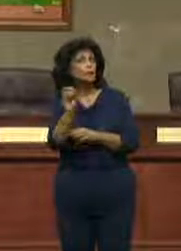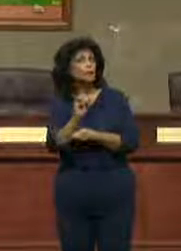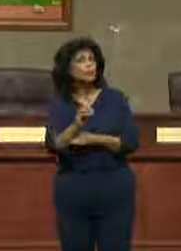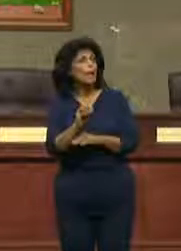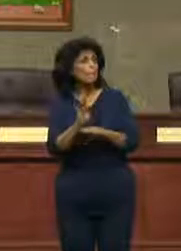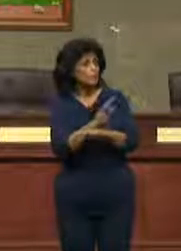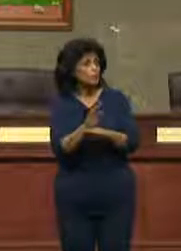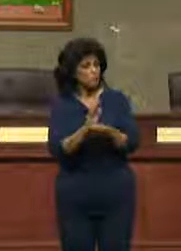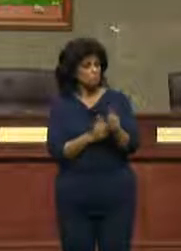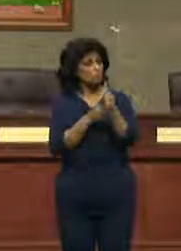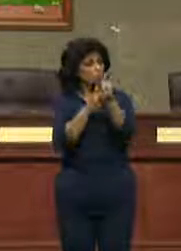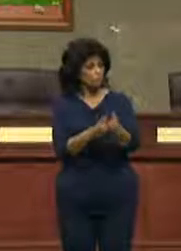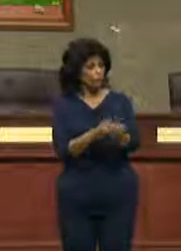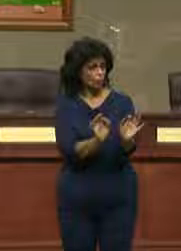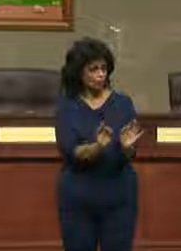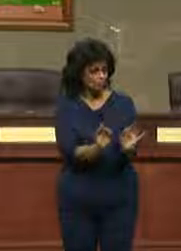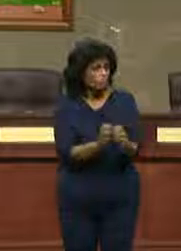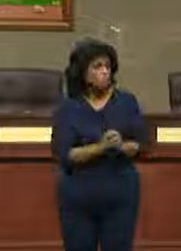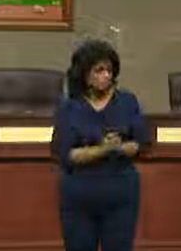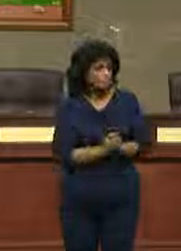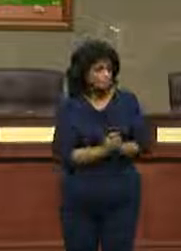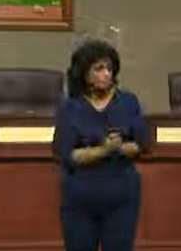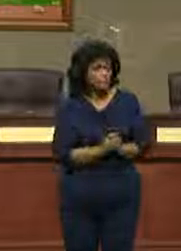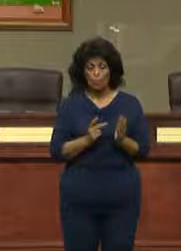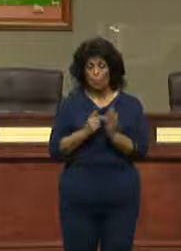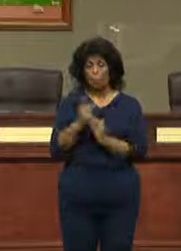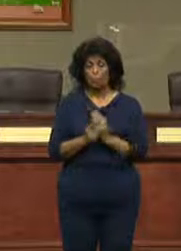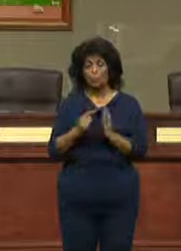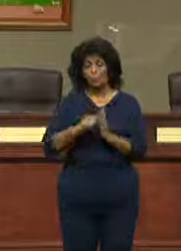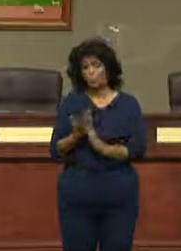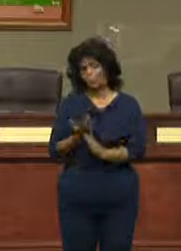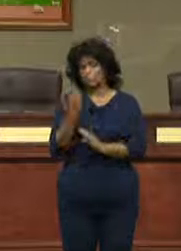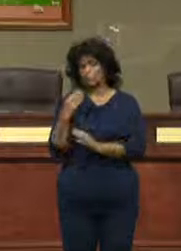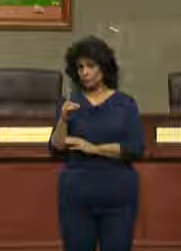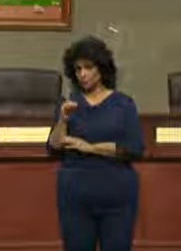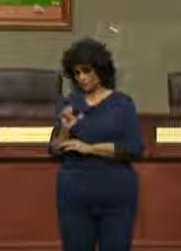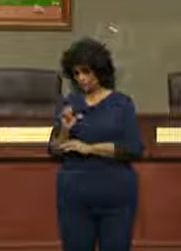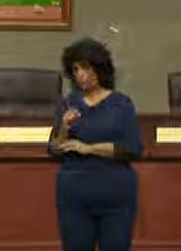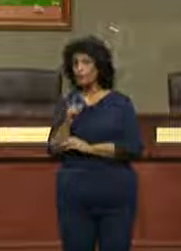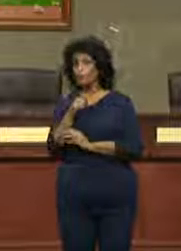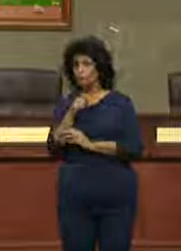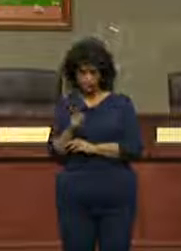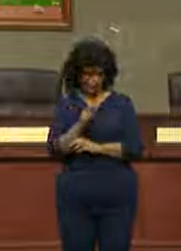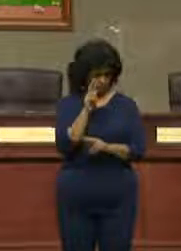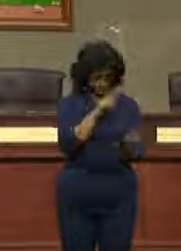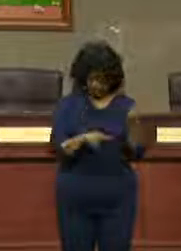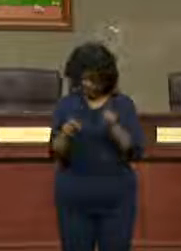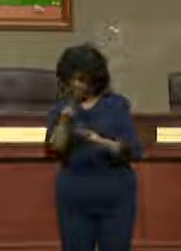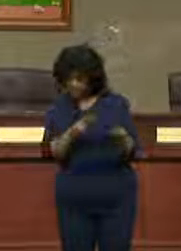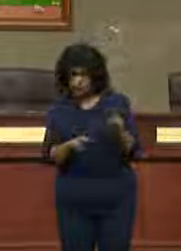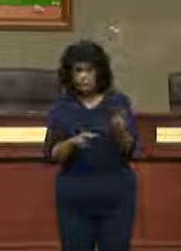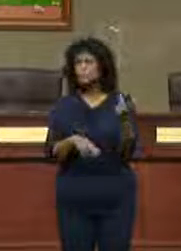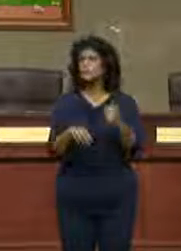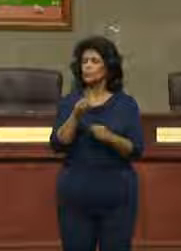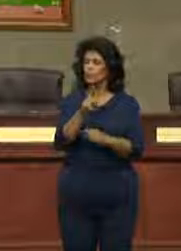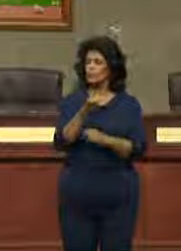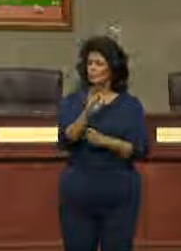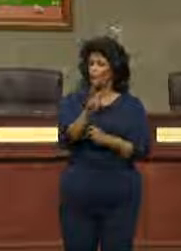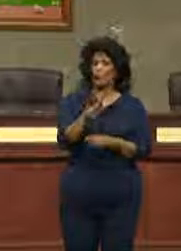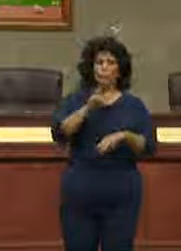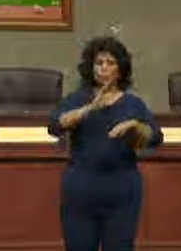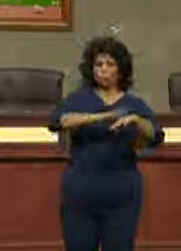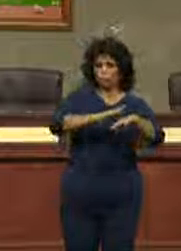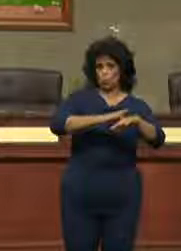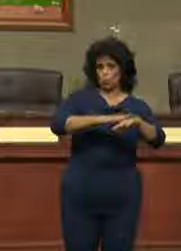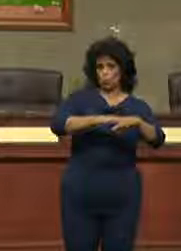the citation program began last December, the teams have handed out 143 warnings and 25